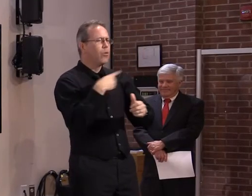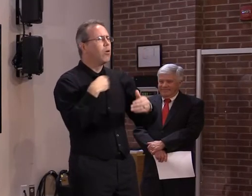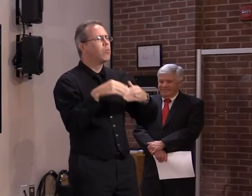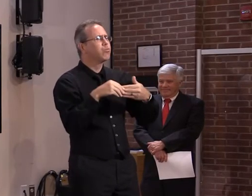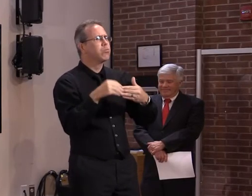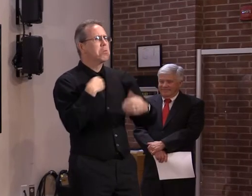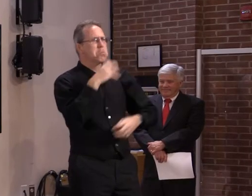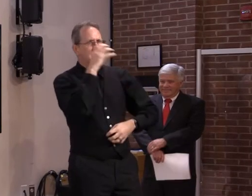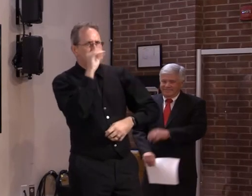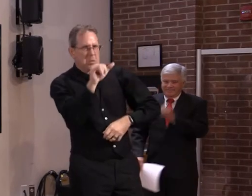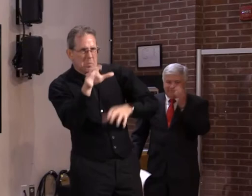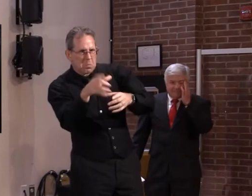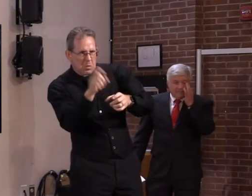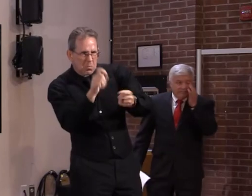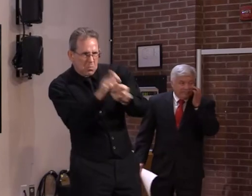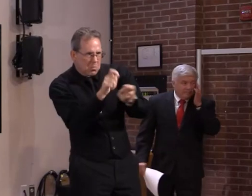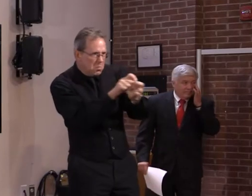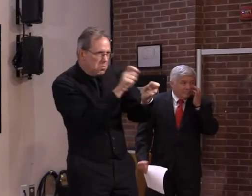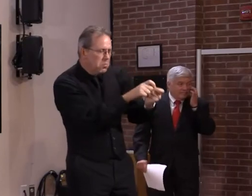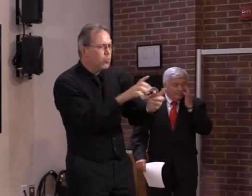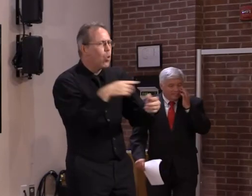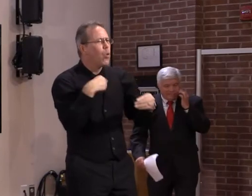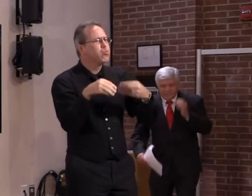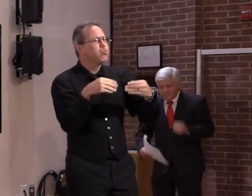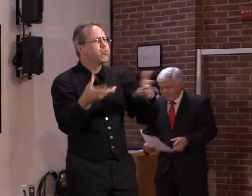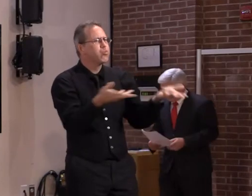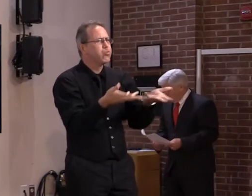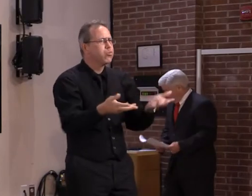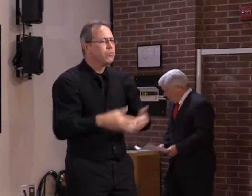Okay. All right. Thank you very much.